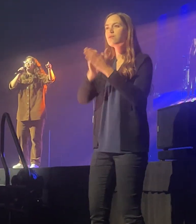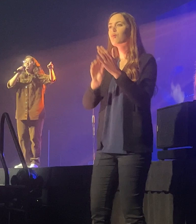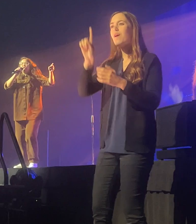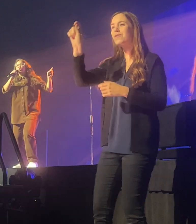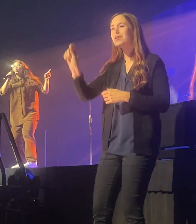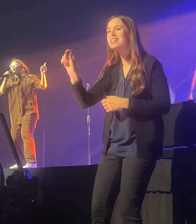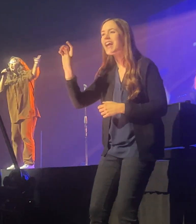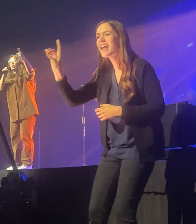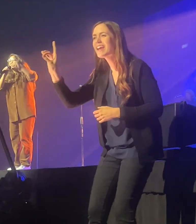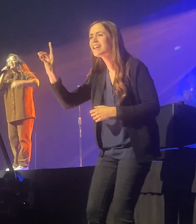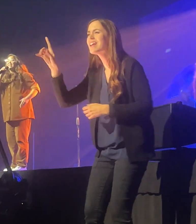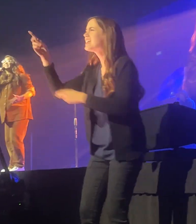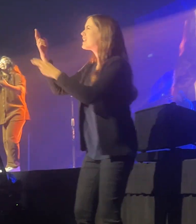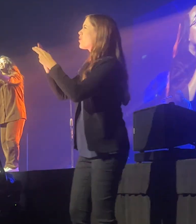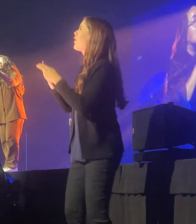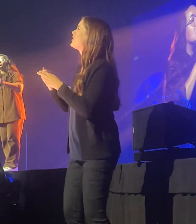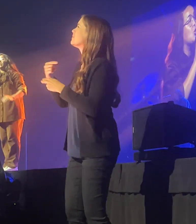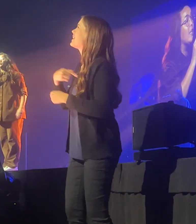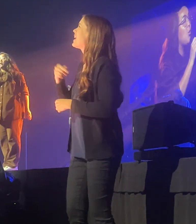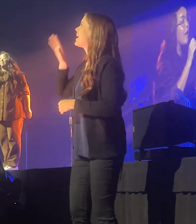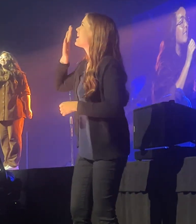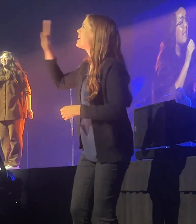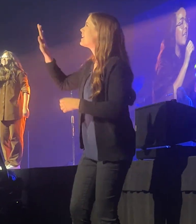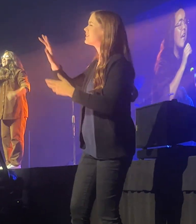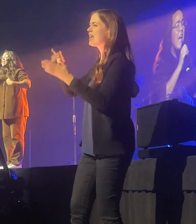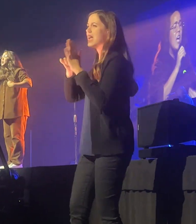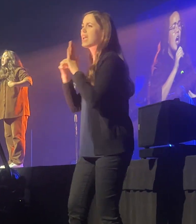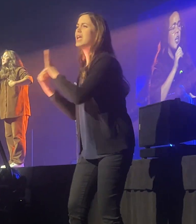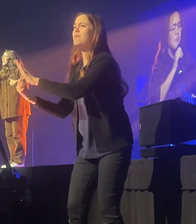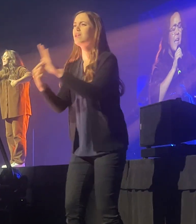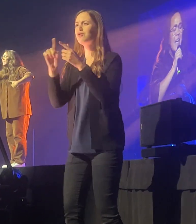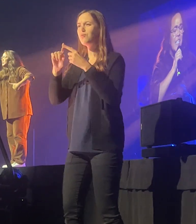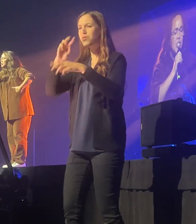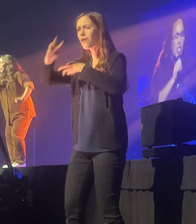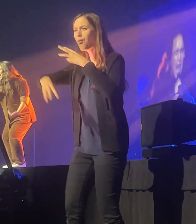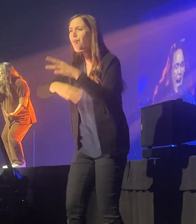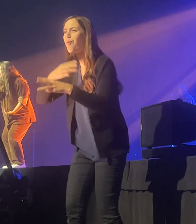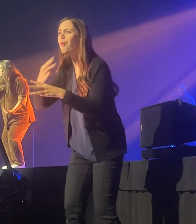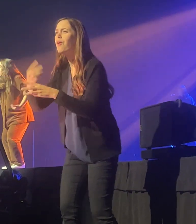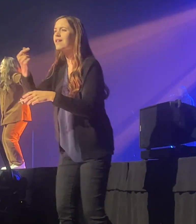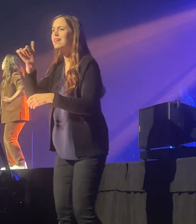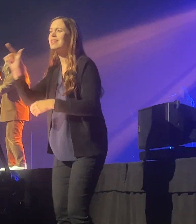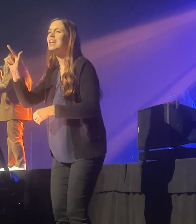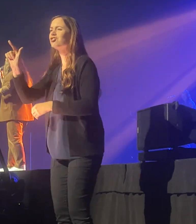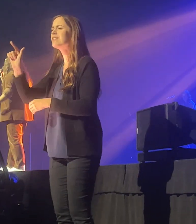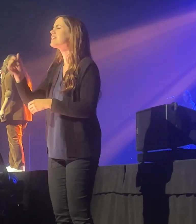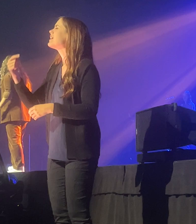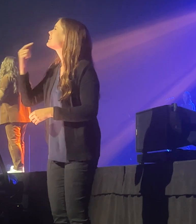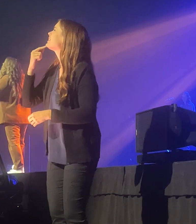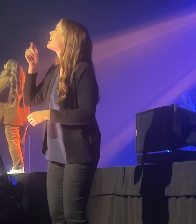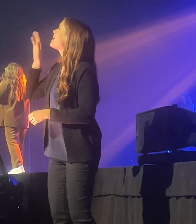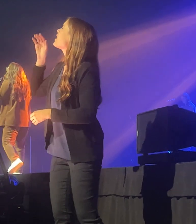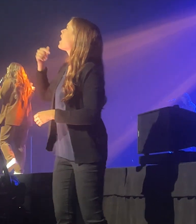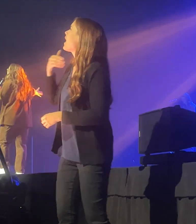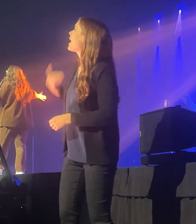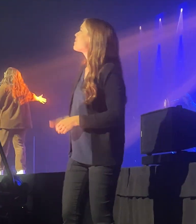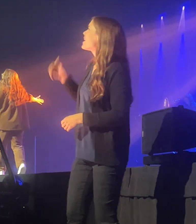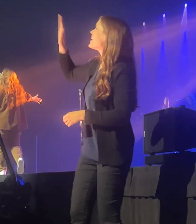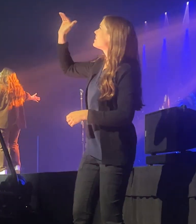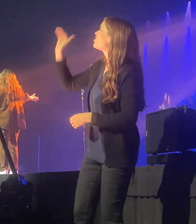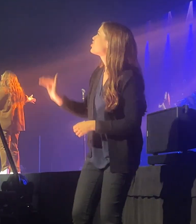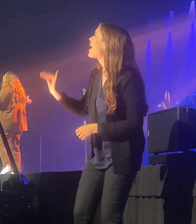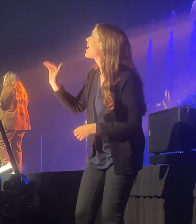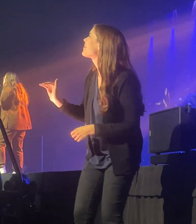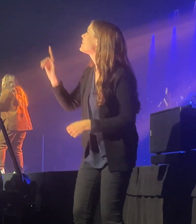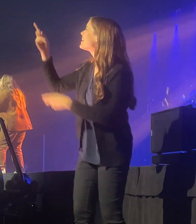messenger to the world. Galatians 3, 26. He calls me his child. Romans 5, 8. calls me